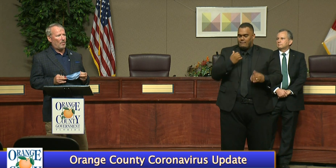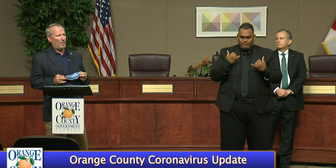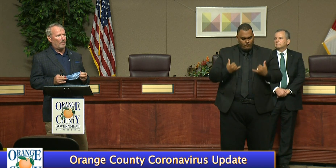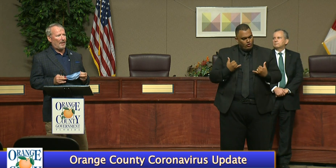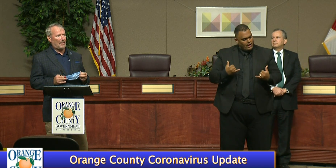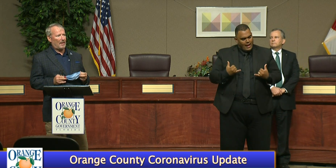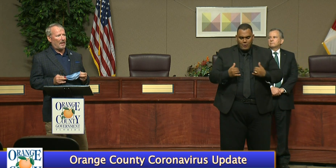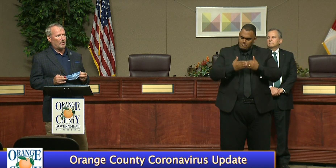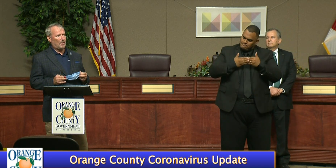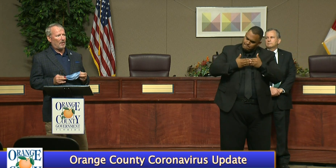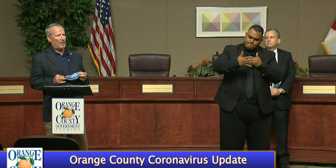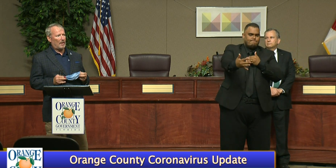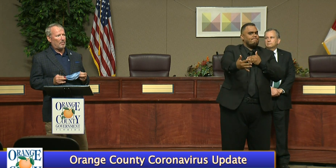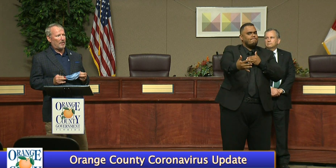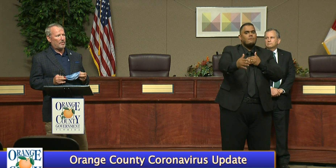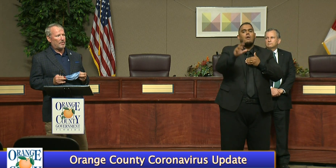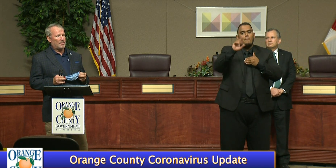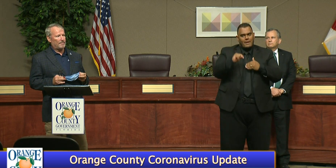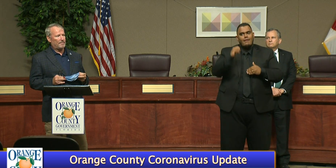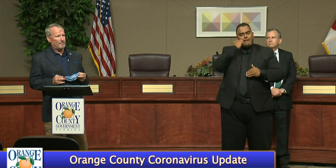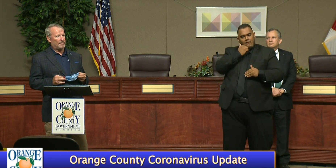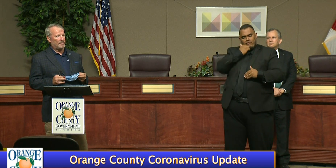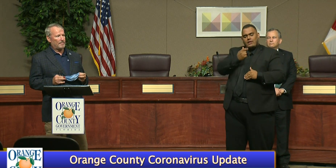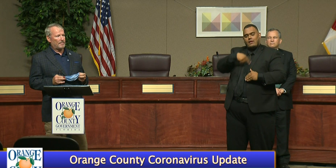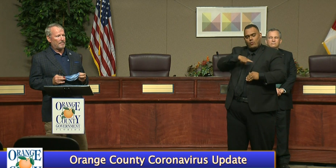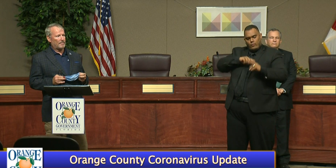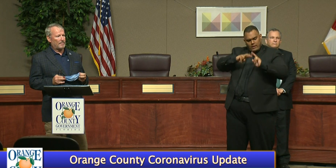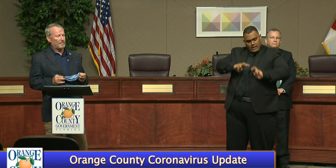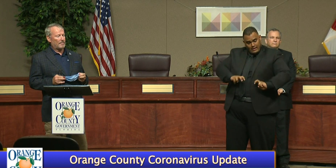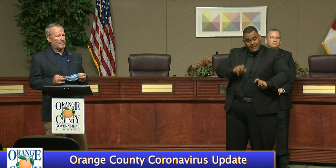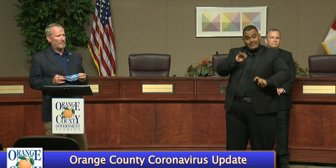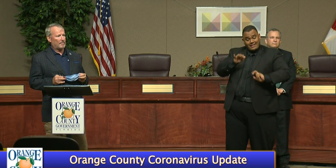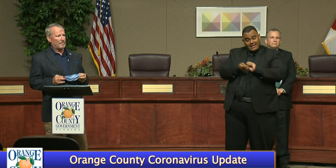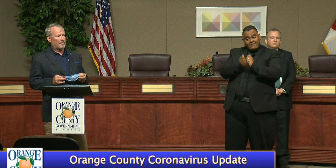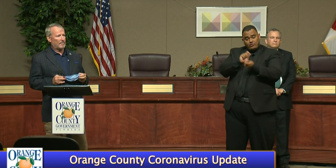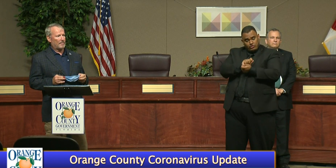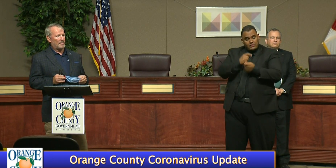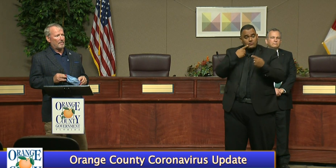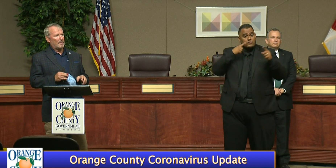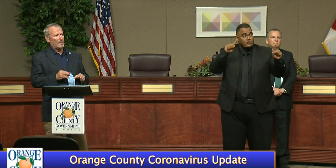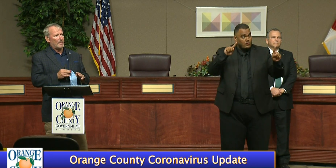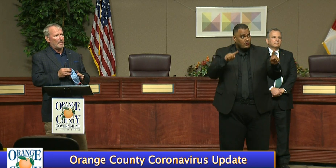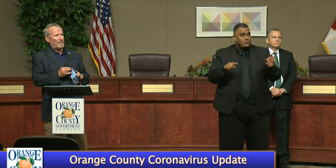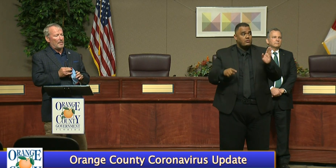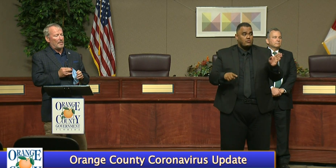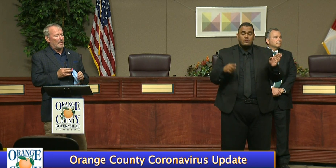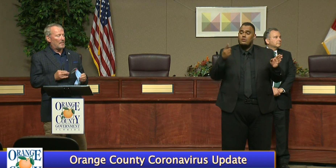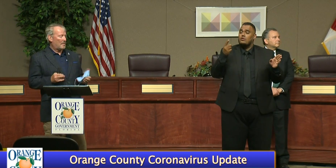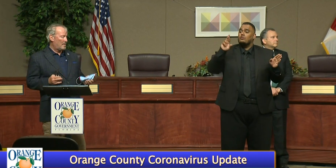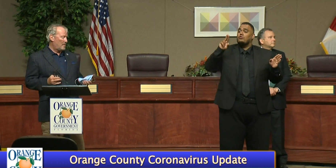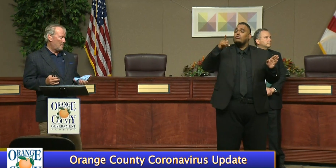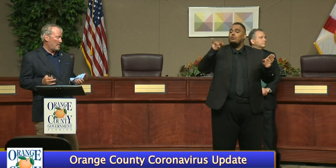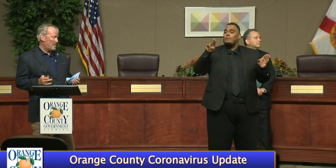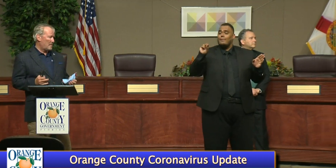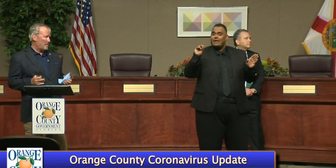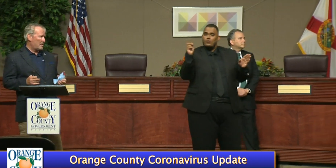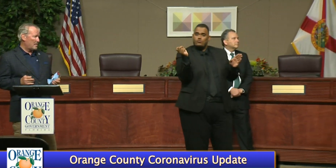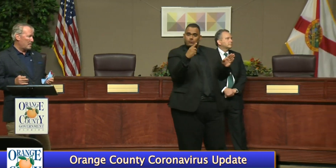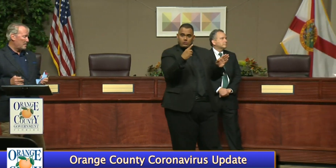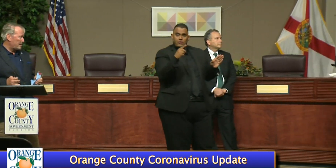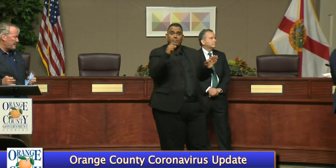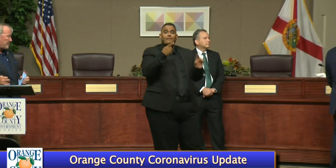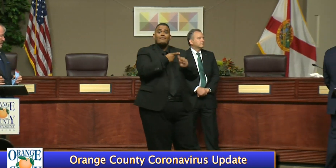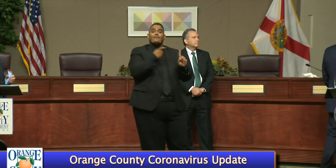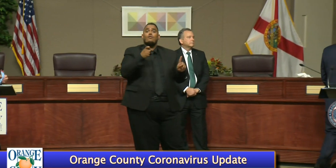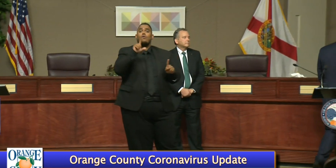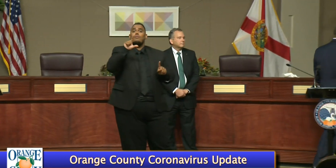we will make that announcement on a daily basis. Thank you. This next one is from Lauren Seabrook for you, Dr. Pino. When asked